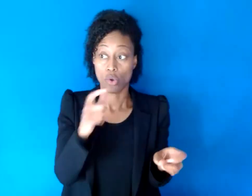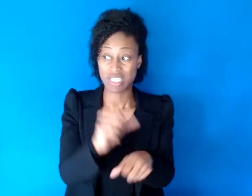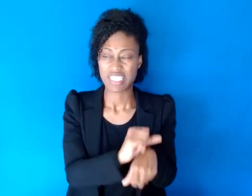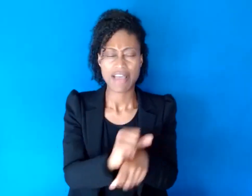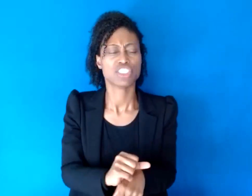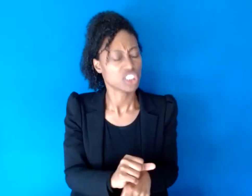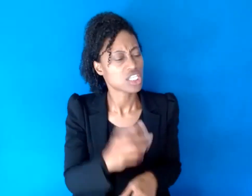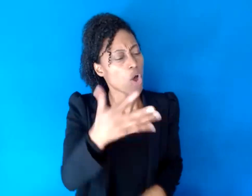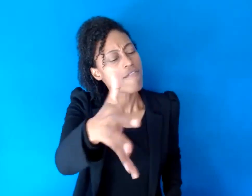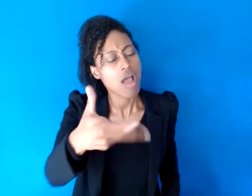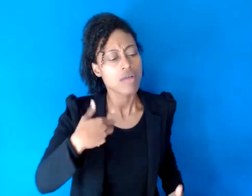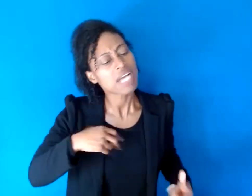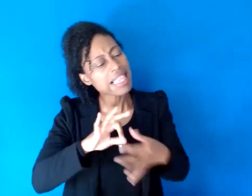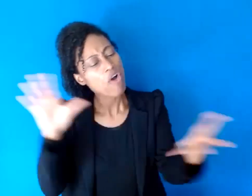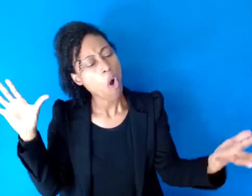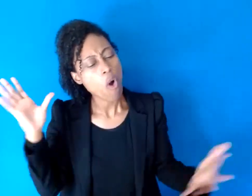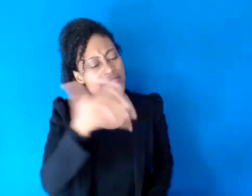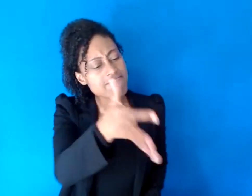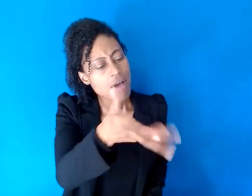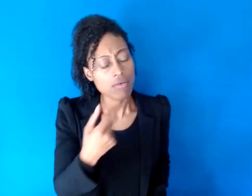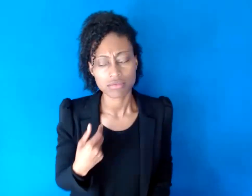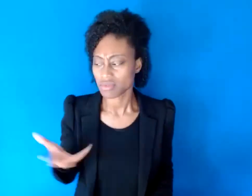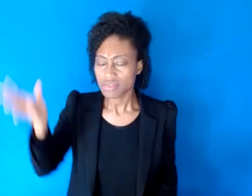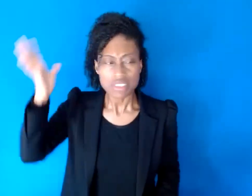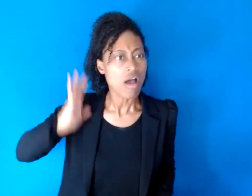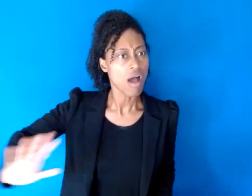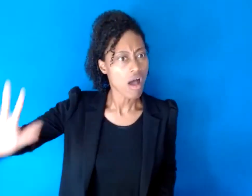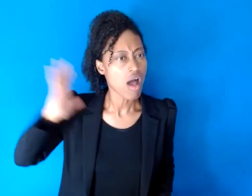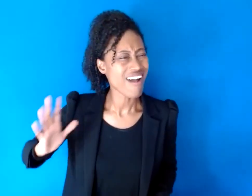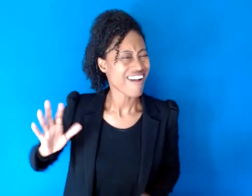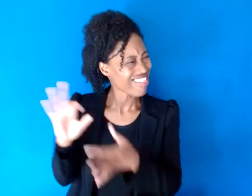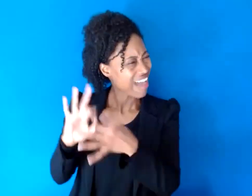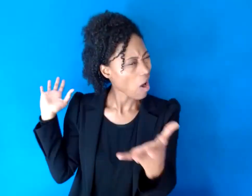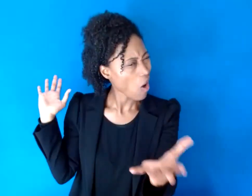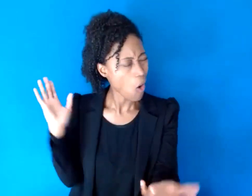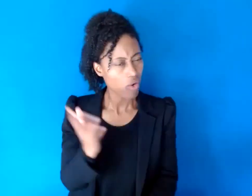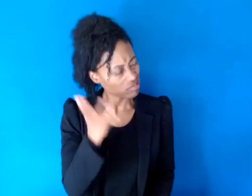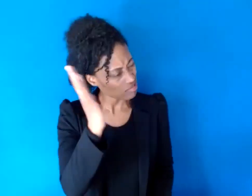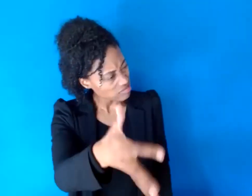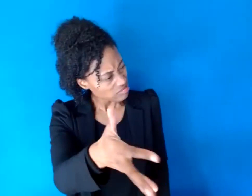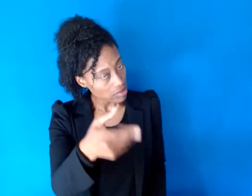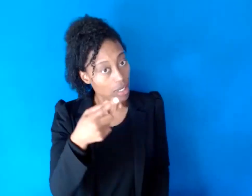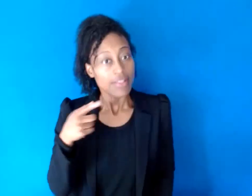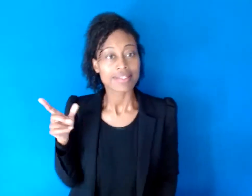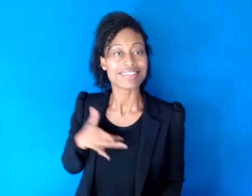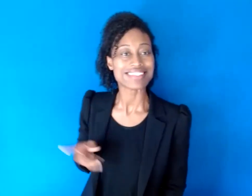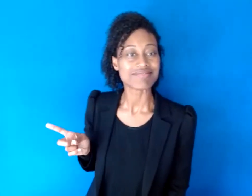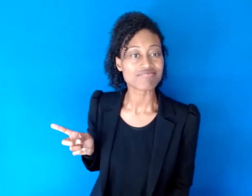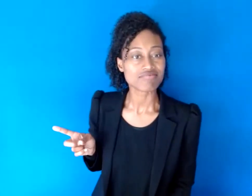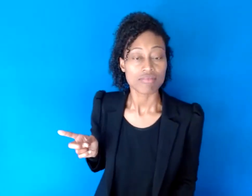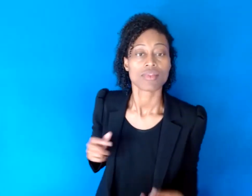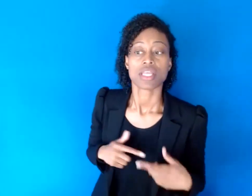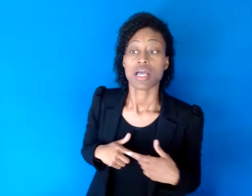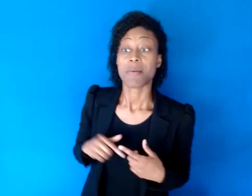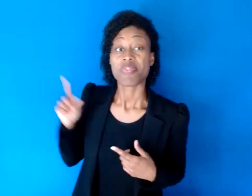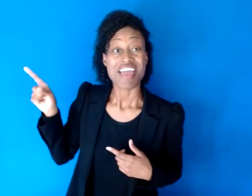over it, right? Because it's been hundreds of years, right? But they still don't understand how those trickling effects